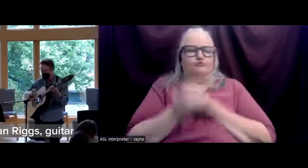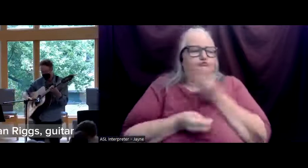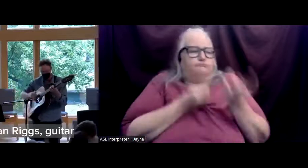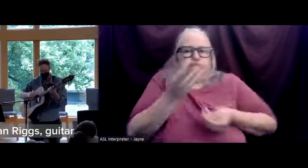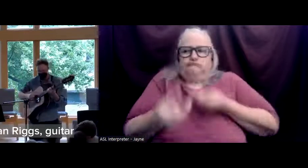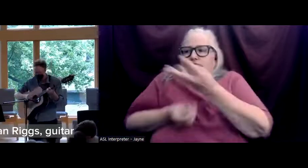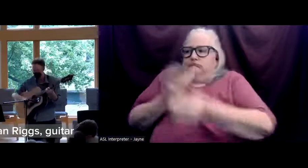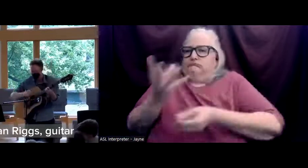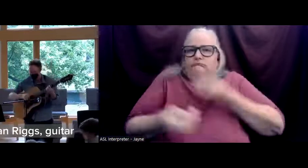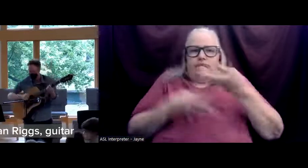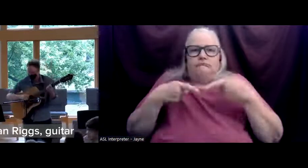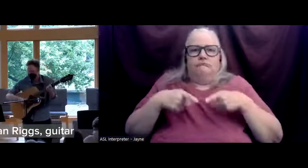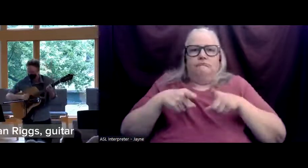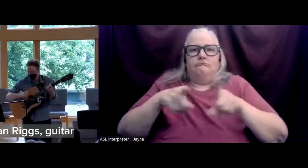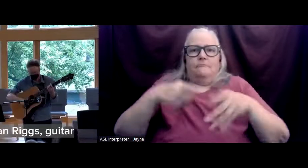along the way.